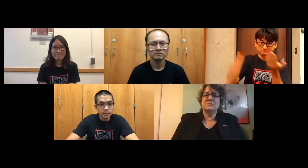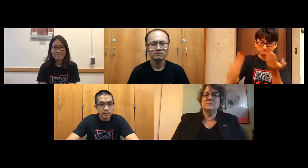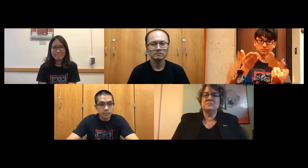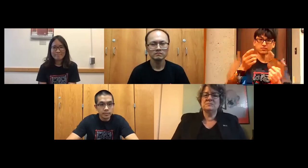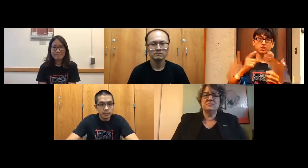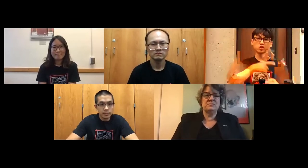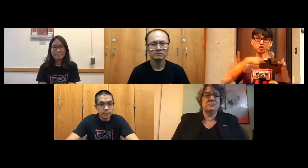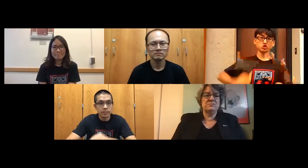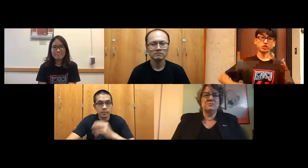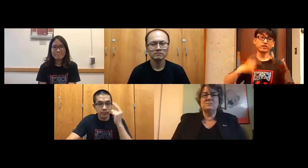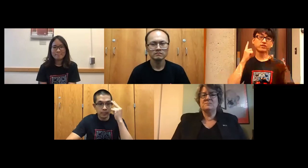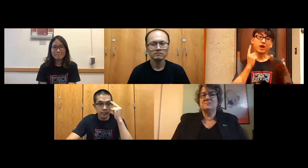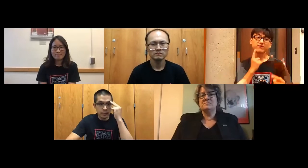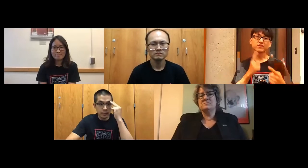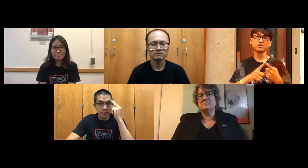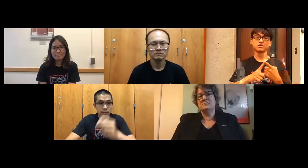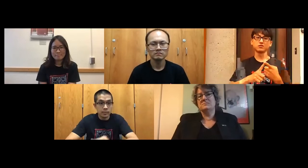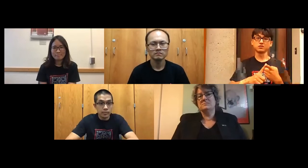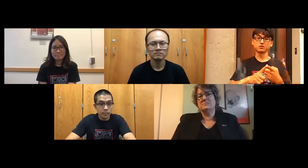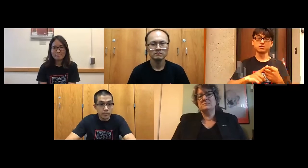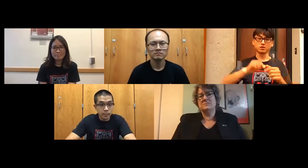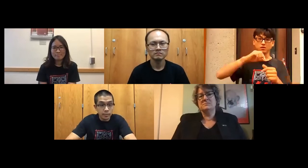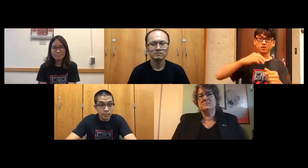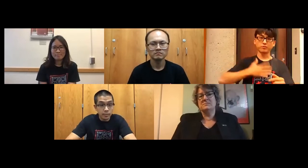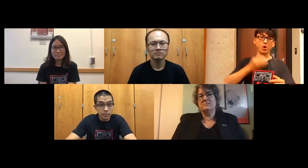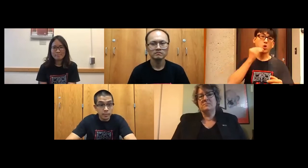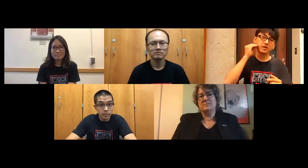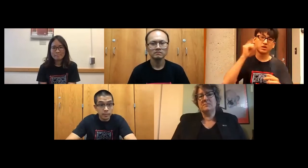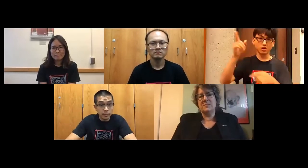So what I'm hoping to do is bring more of